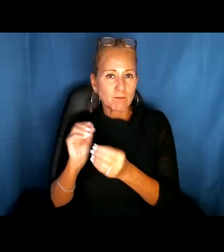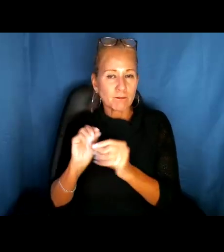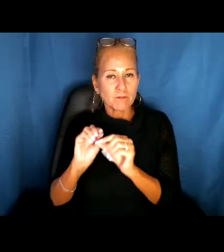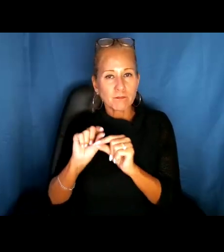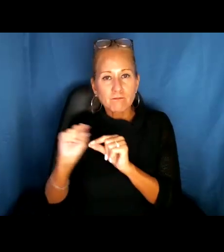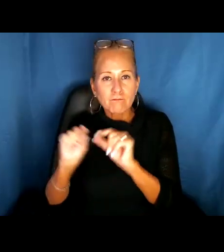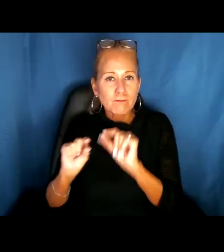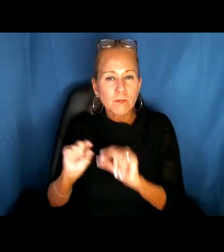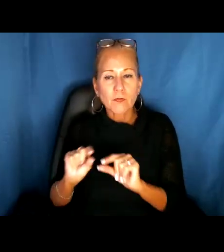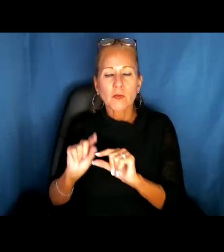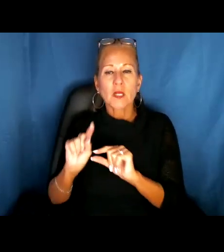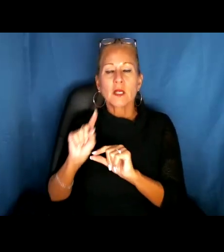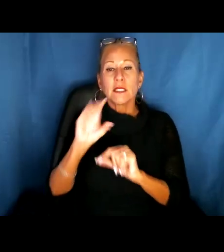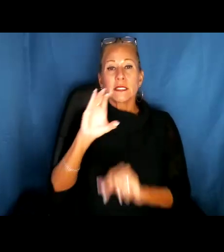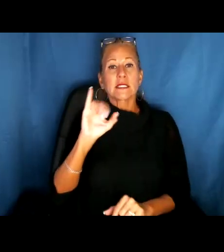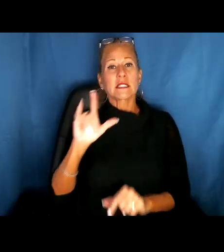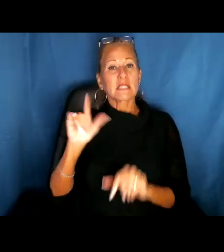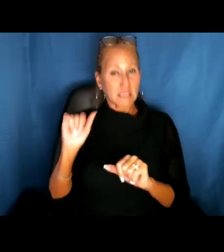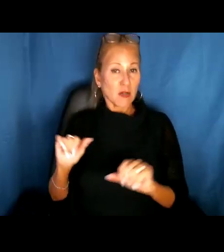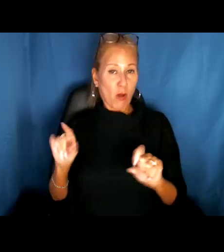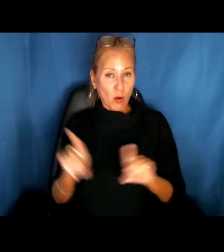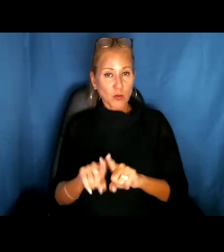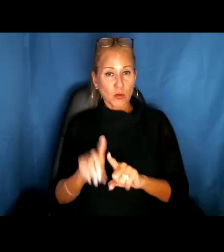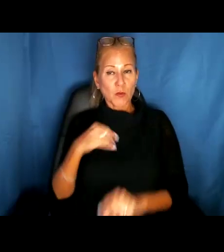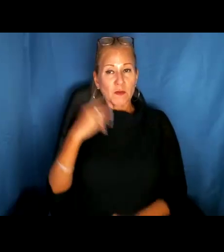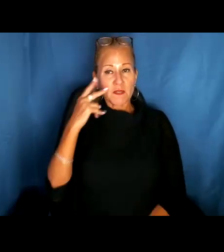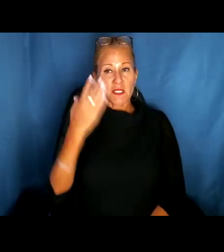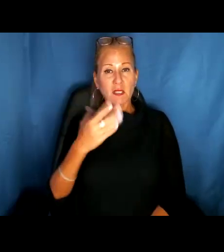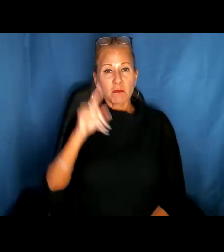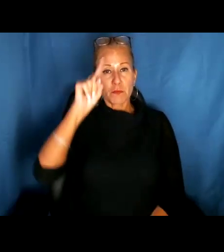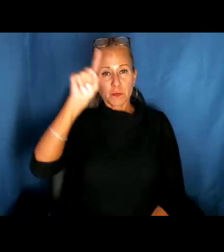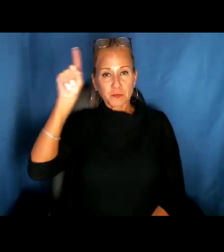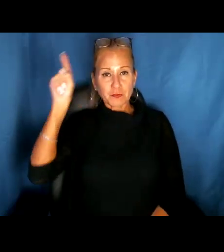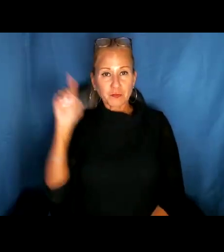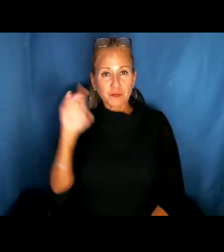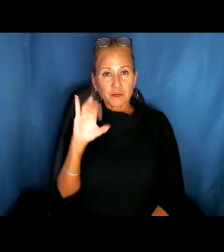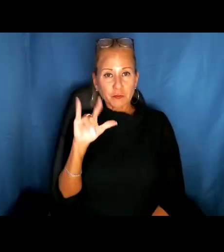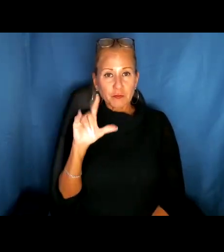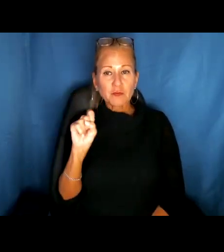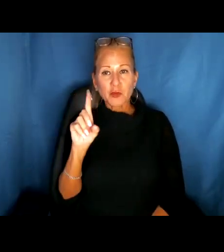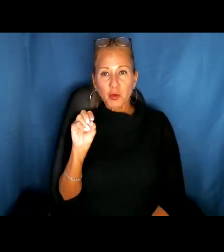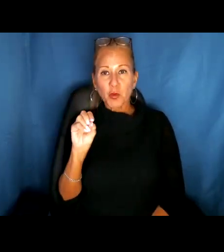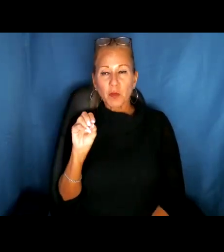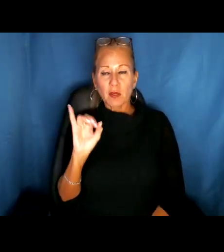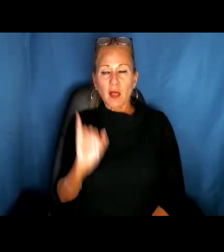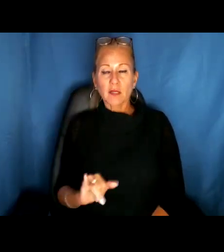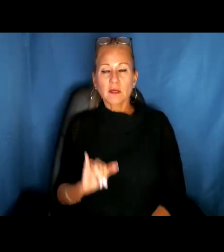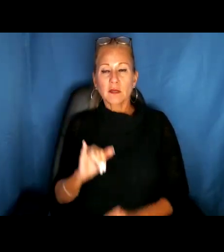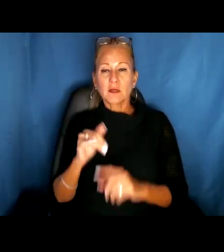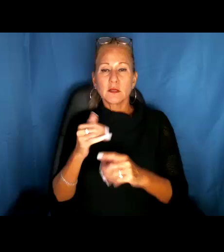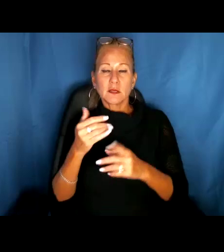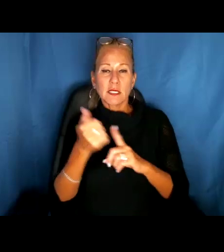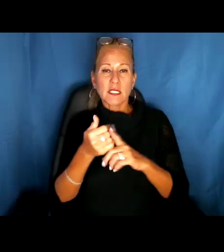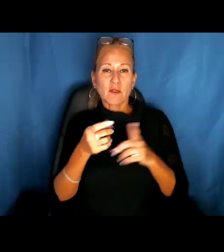so SILs can also do that. And we've seen some SILs do this portion of the self-directed